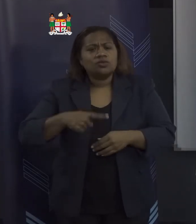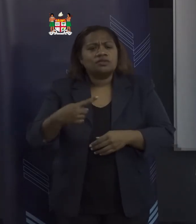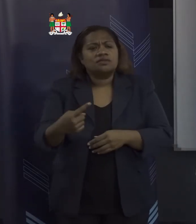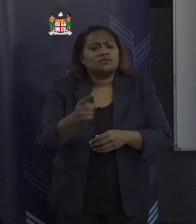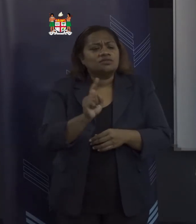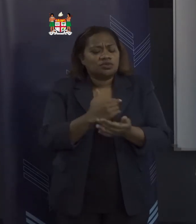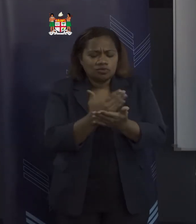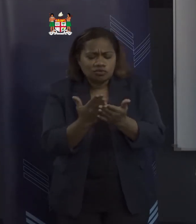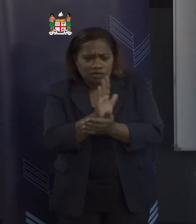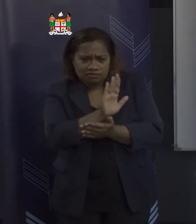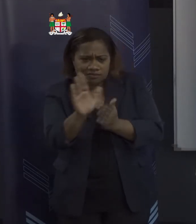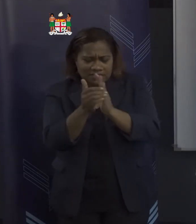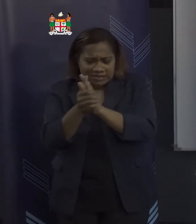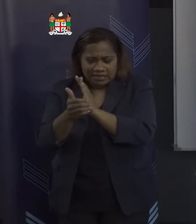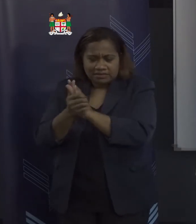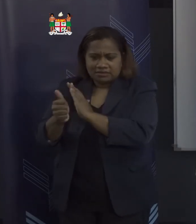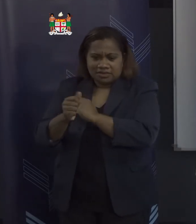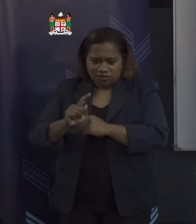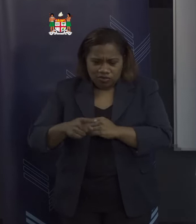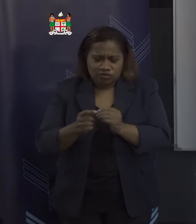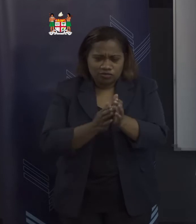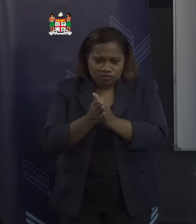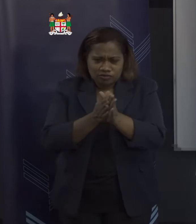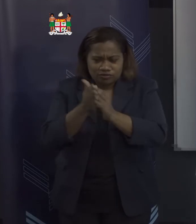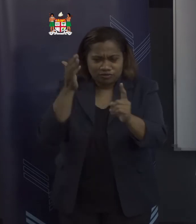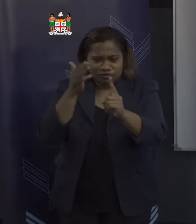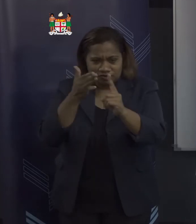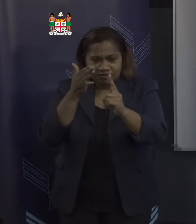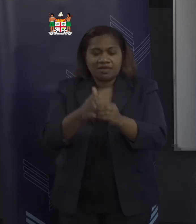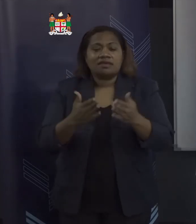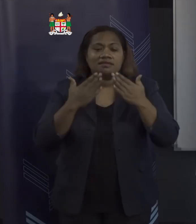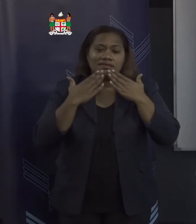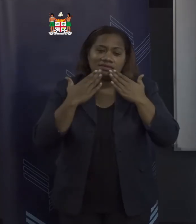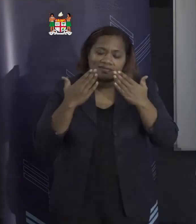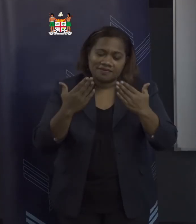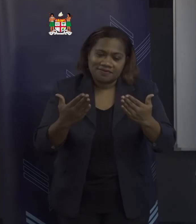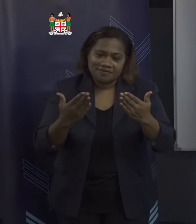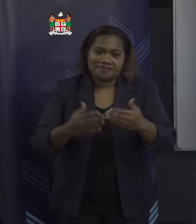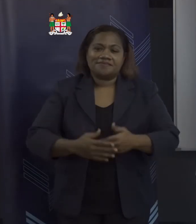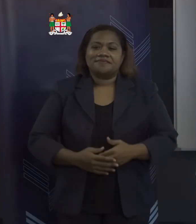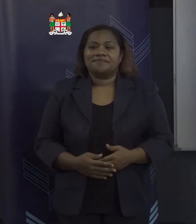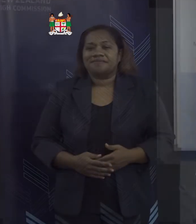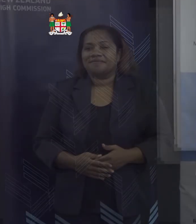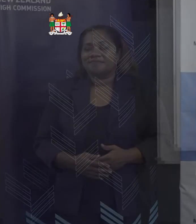talents and pursue your passion. Venaka Bakalevu, Dhanyavad, and thank you very much.